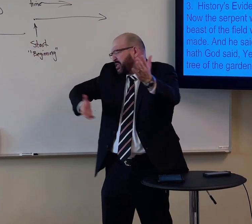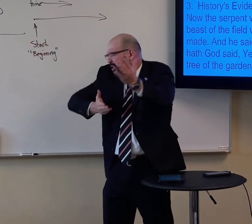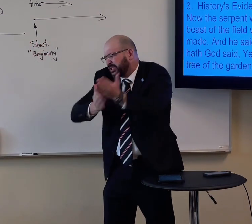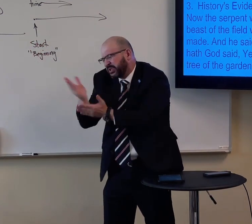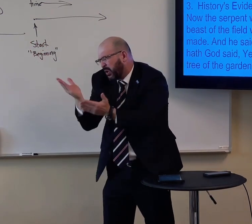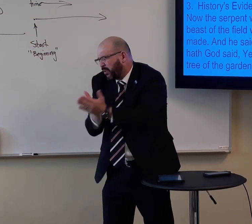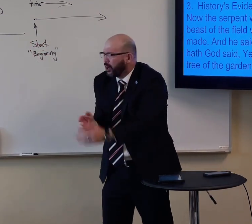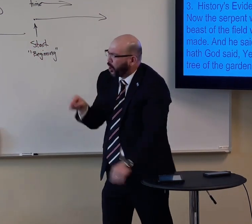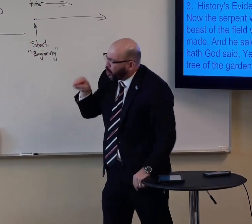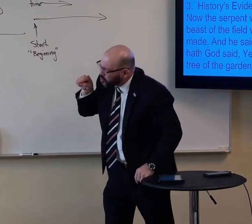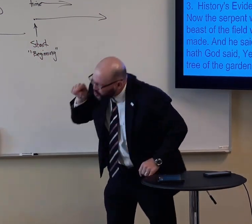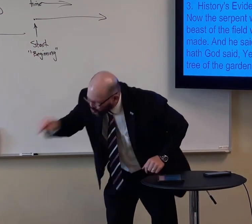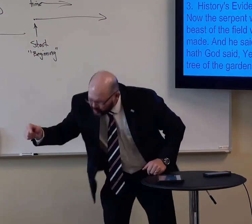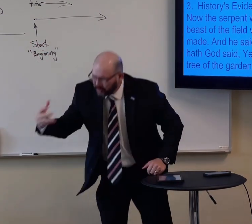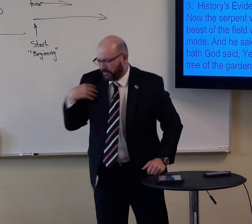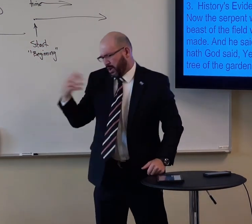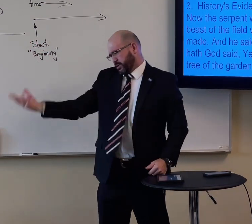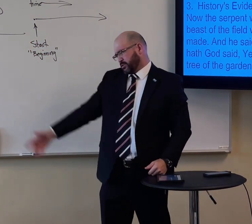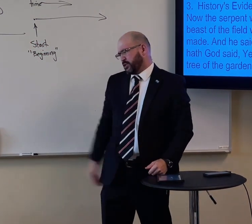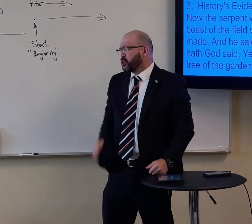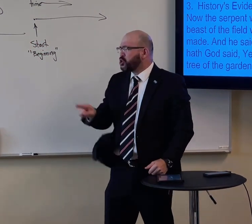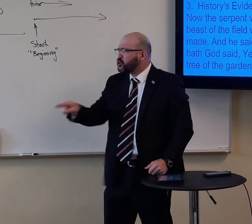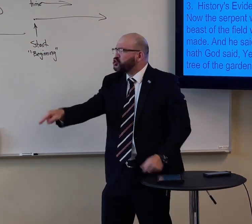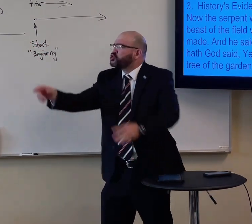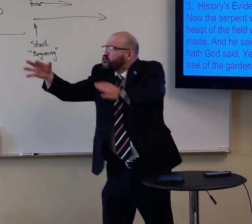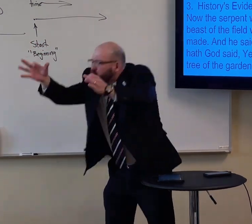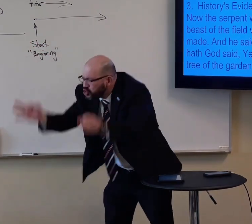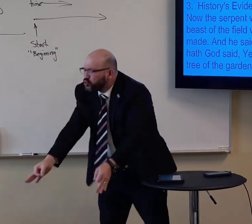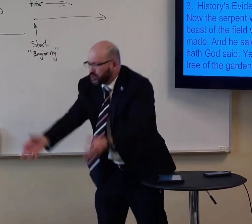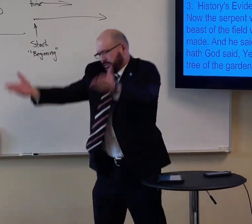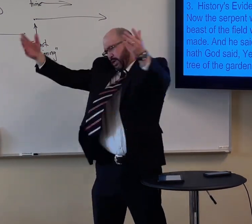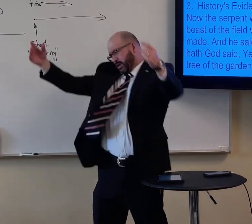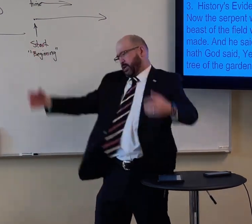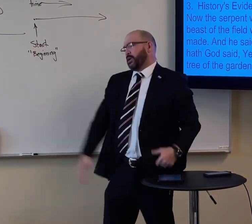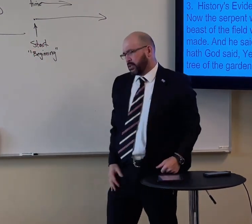for yourself. It's okay. You're the boss. You make the decisions.